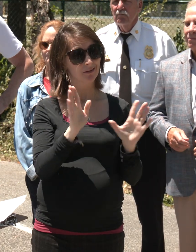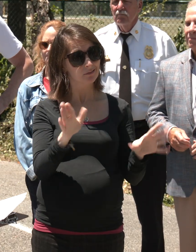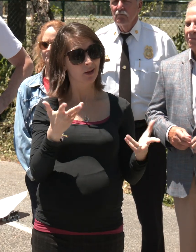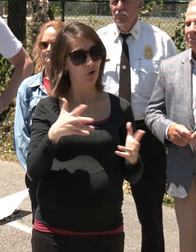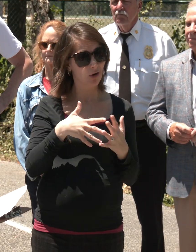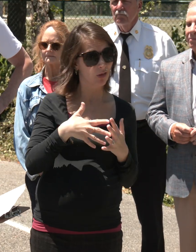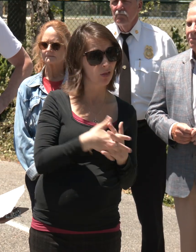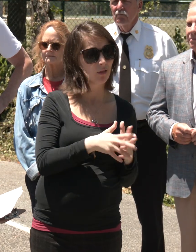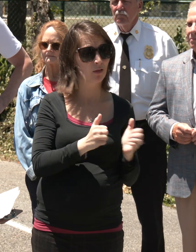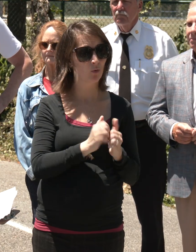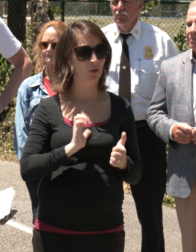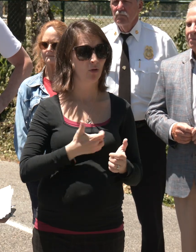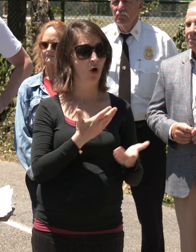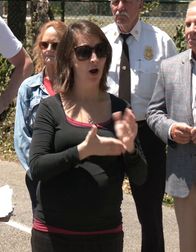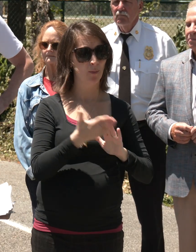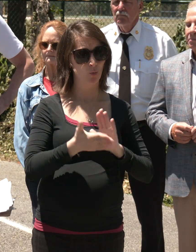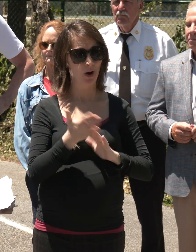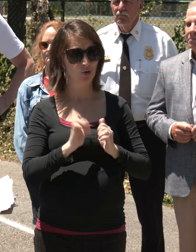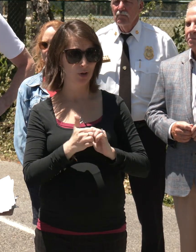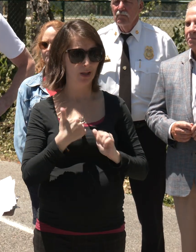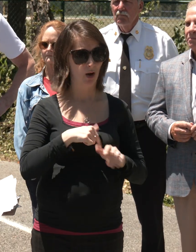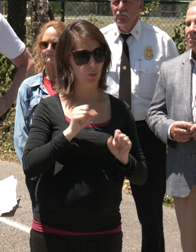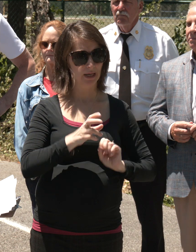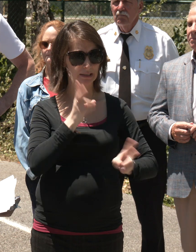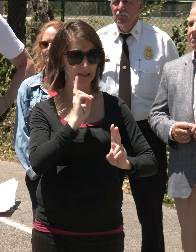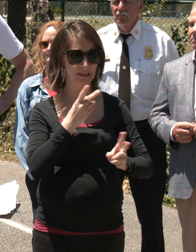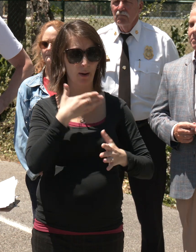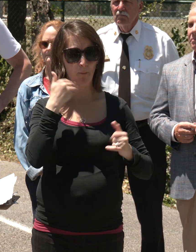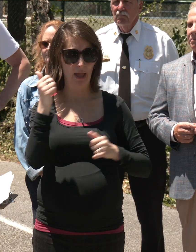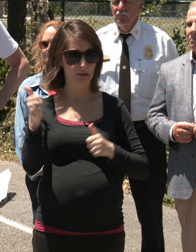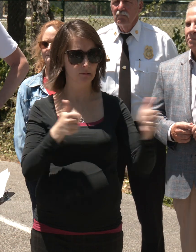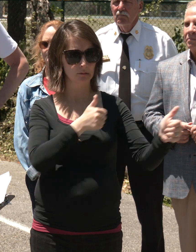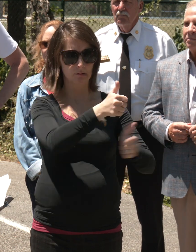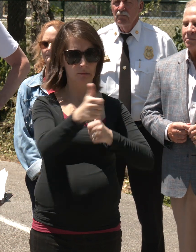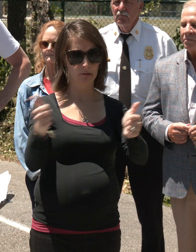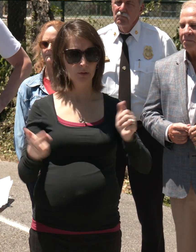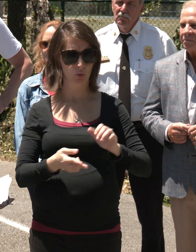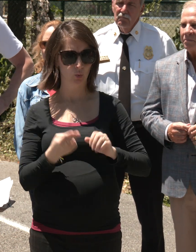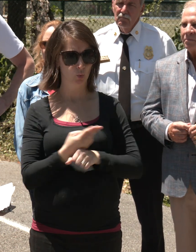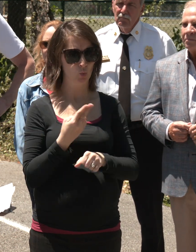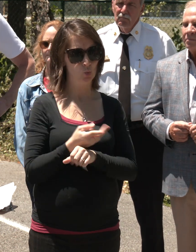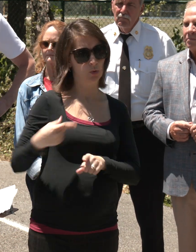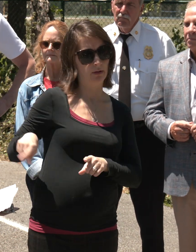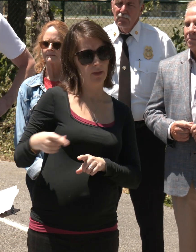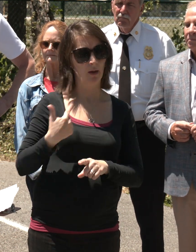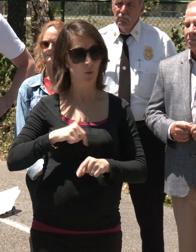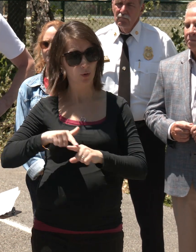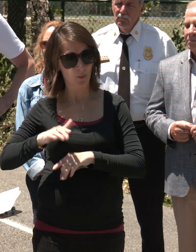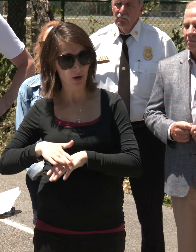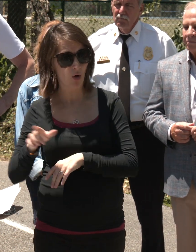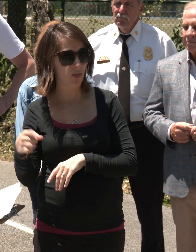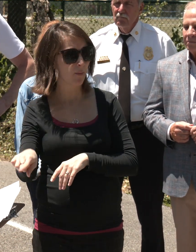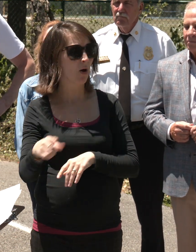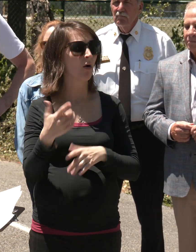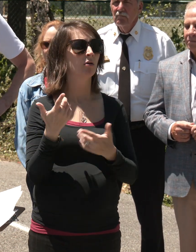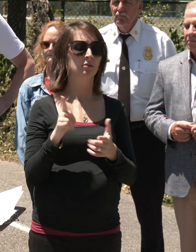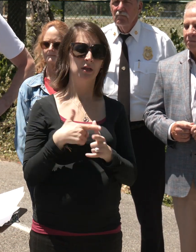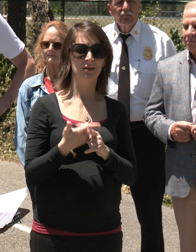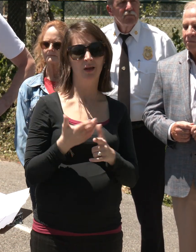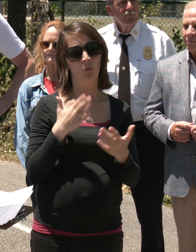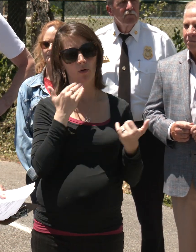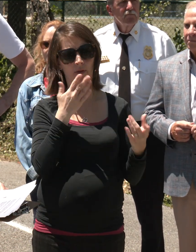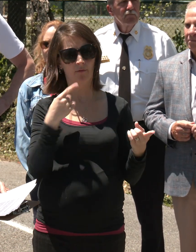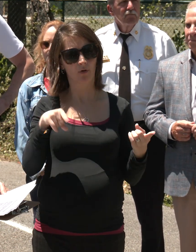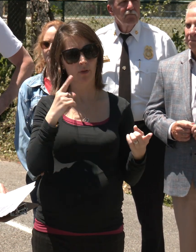our operations as we evaluate how they can be most helpful to us, and we're seeking their guidance. We're leaning on their guidance, and we're grateful for them to be part of